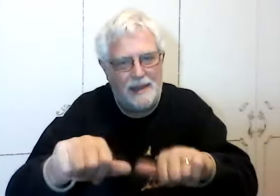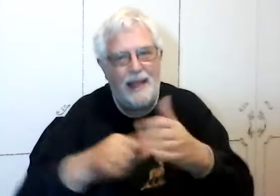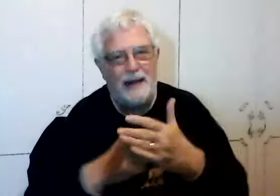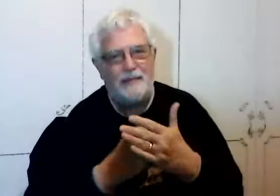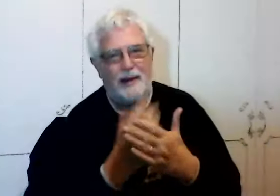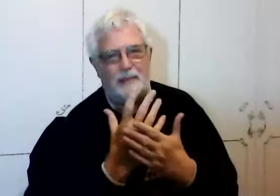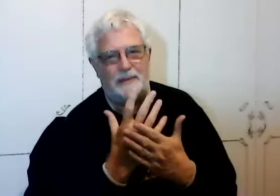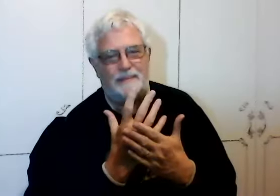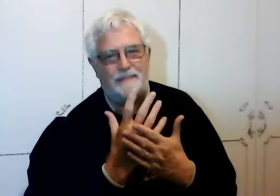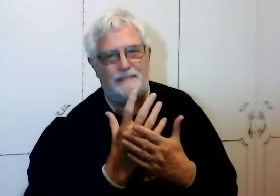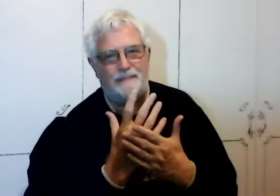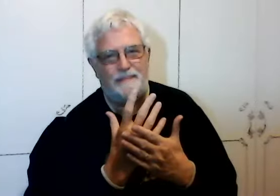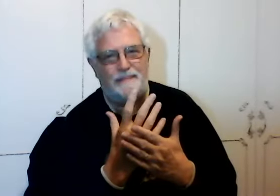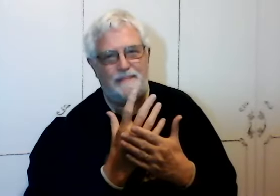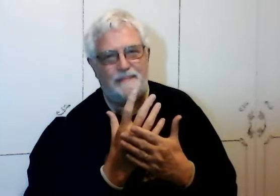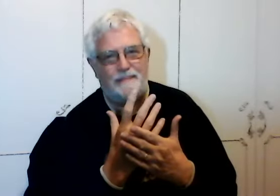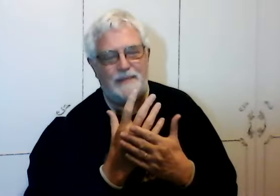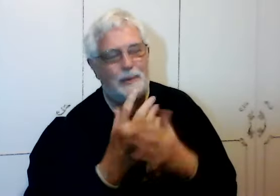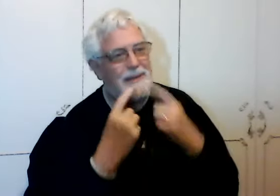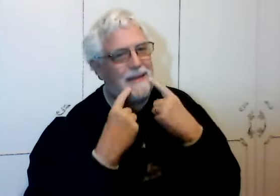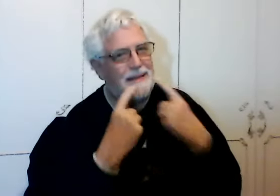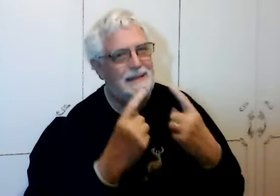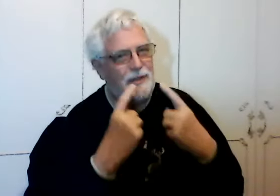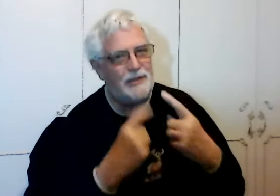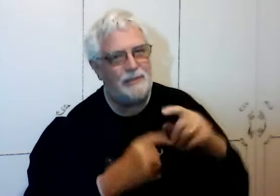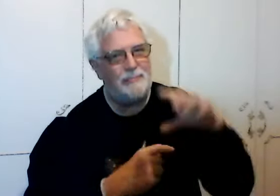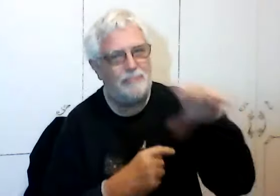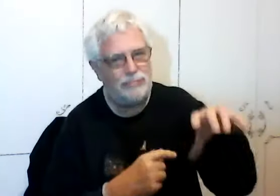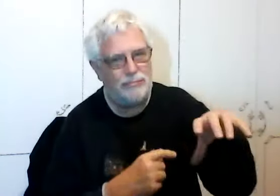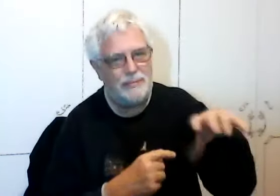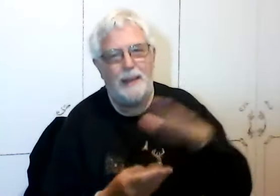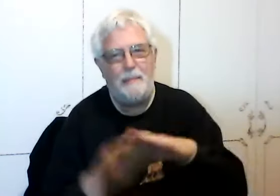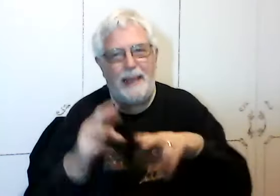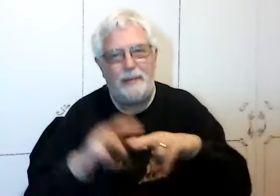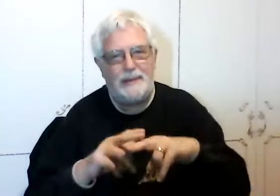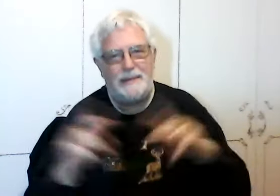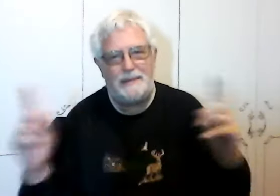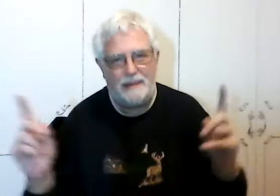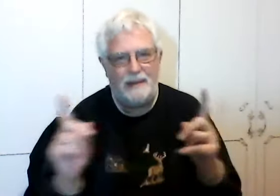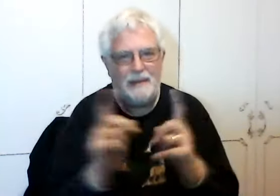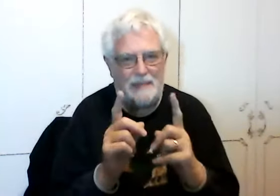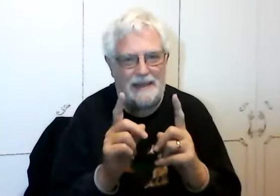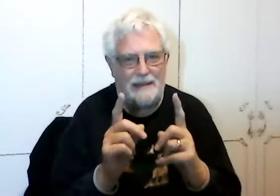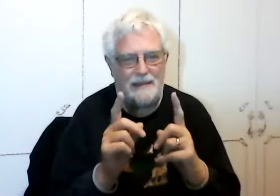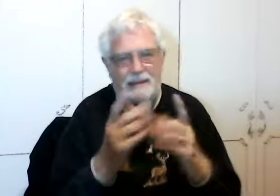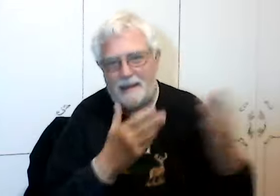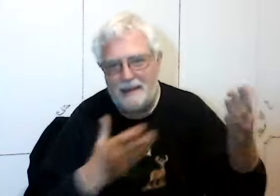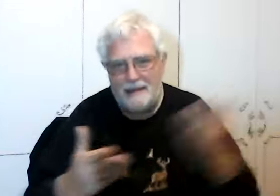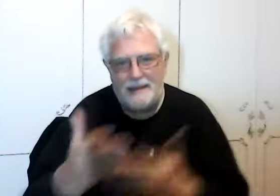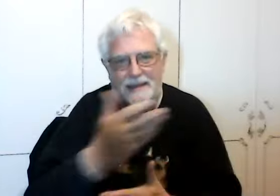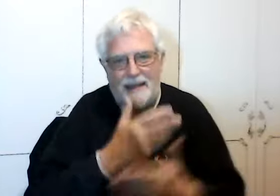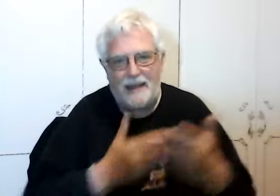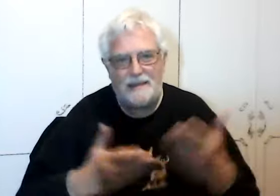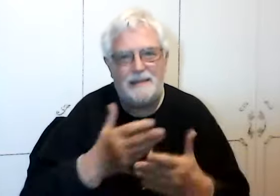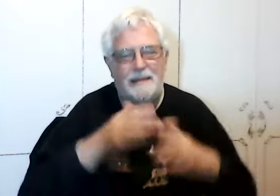and development. So it's teachers, parents meet to discuss